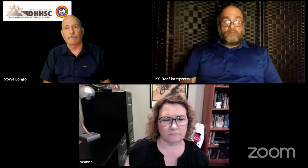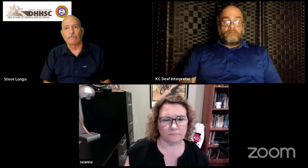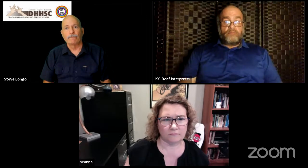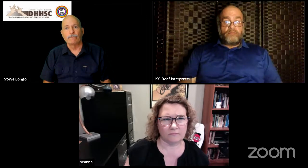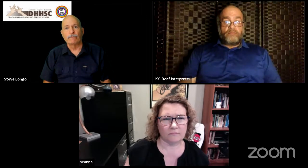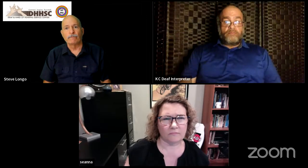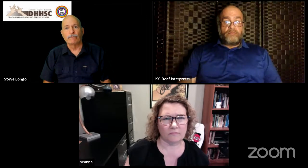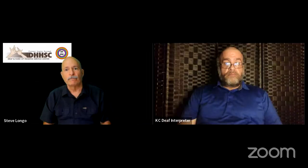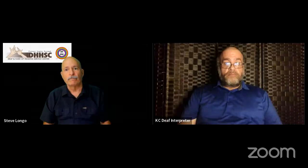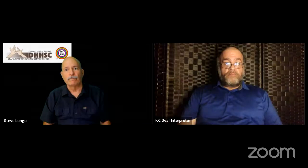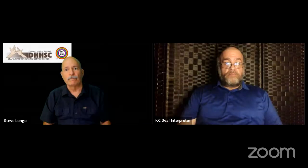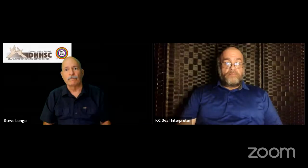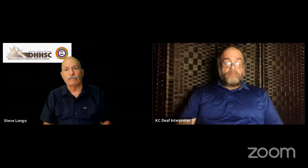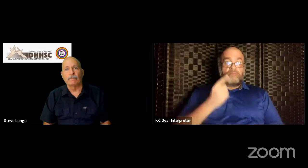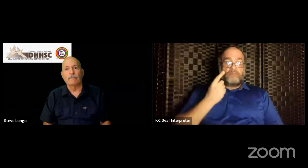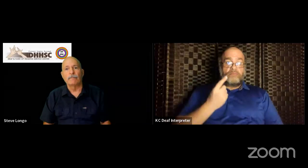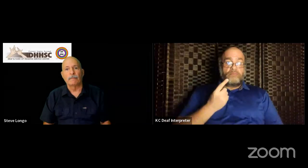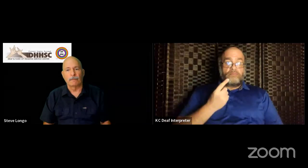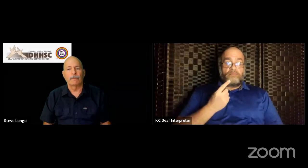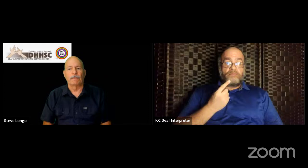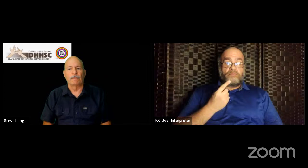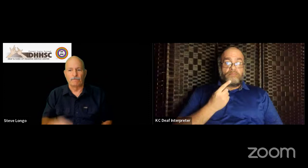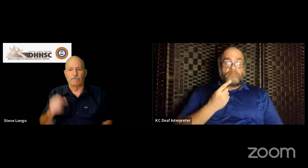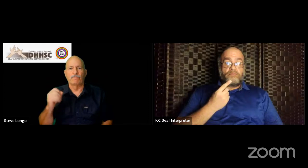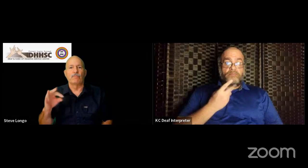is opposed?